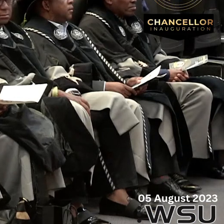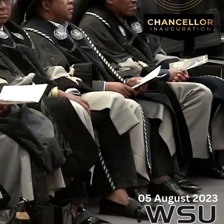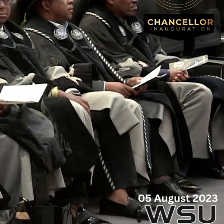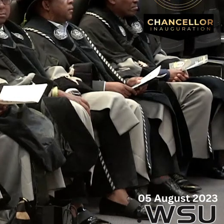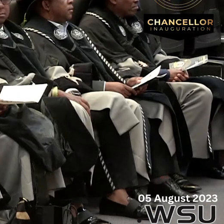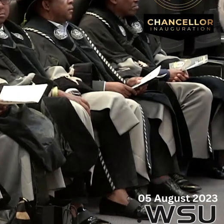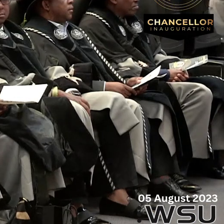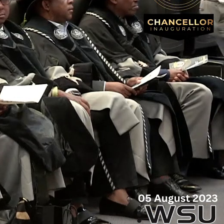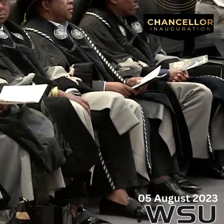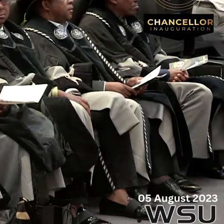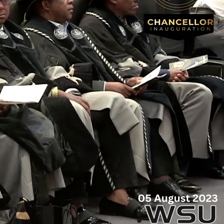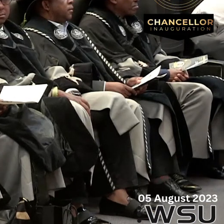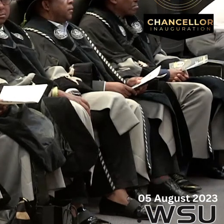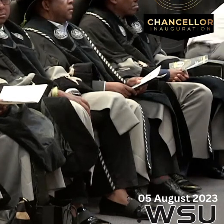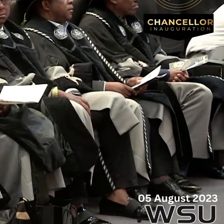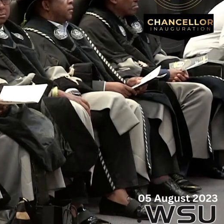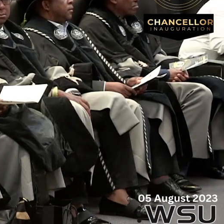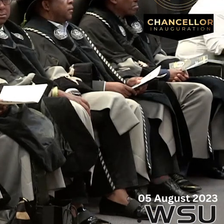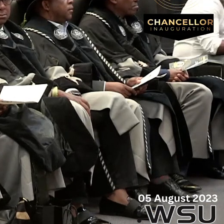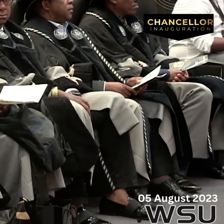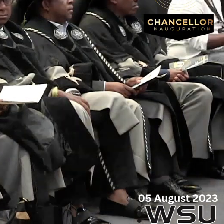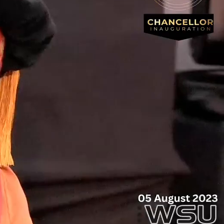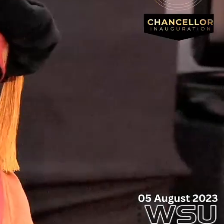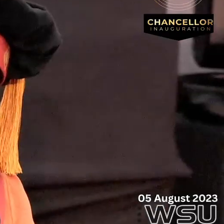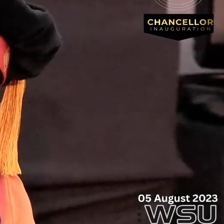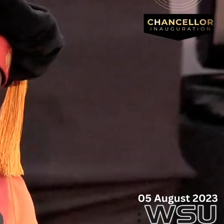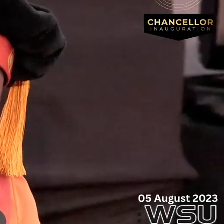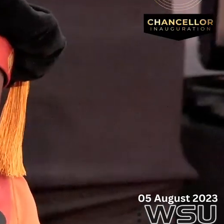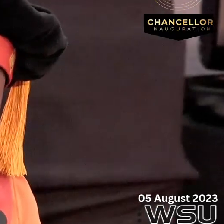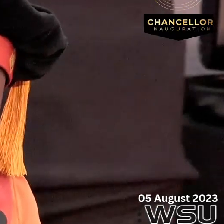nayo. Siyabulisa Mntungwa.